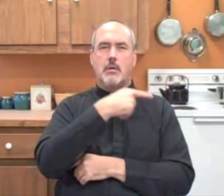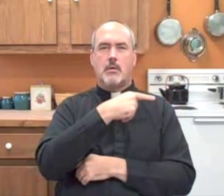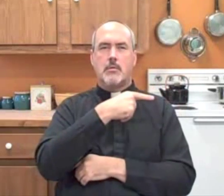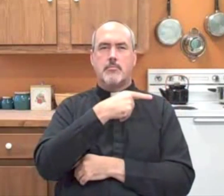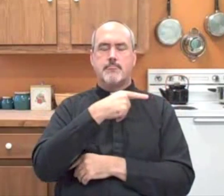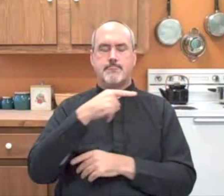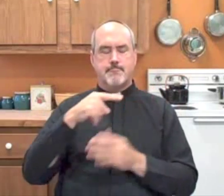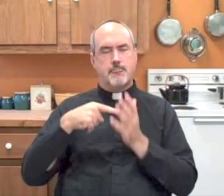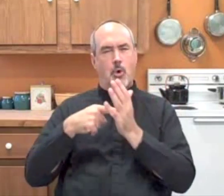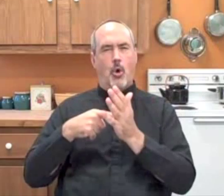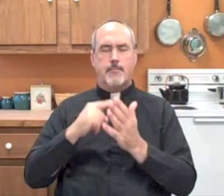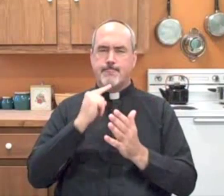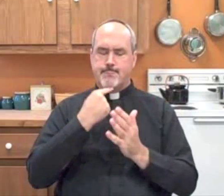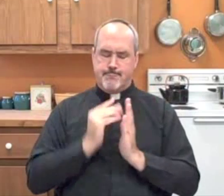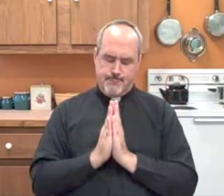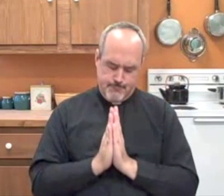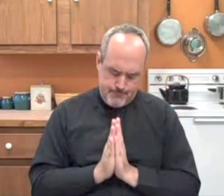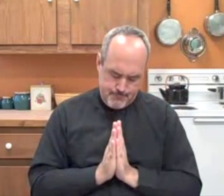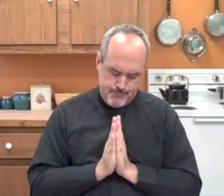and he was praying.